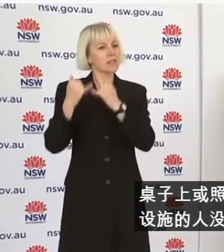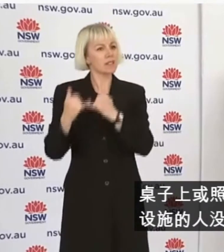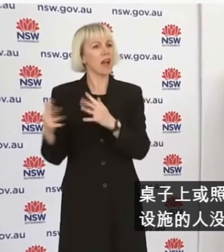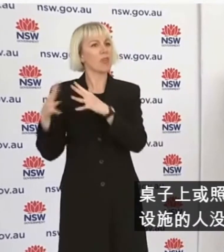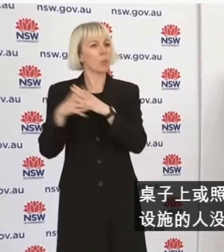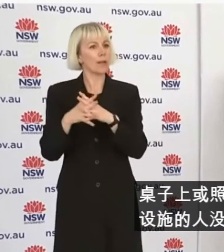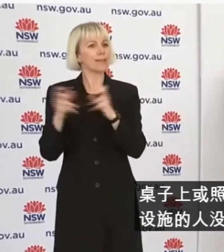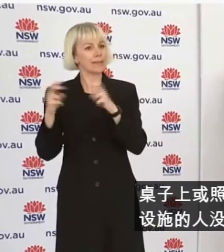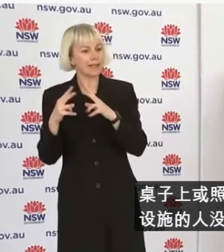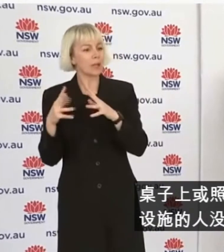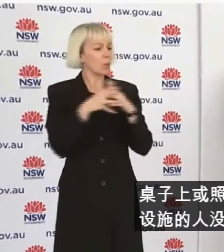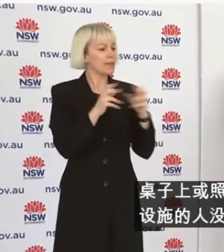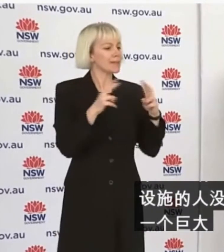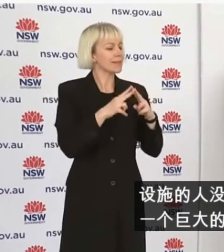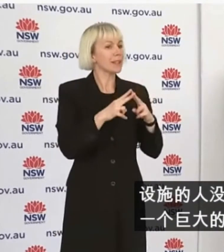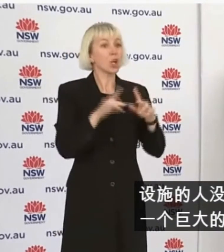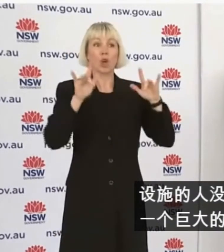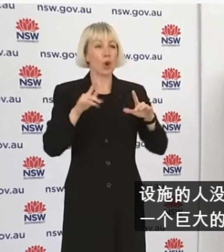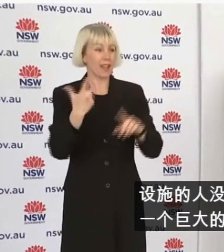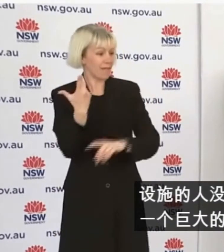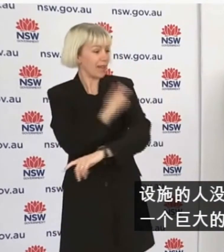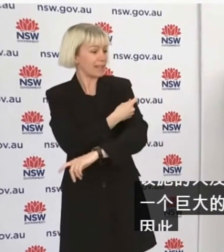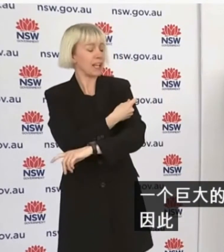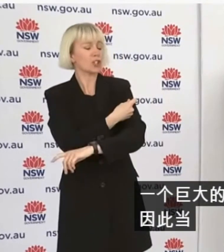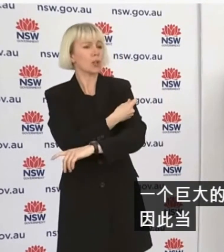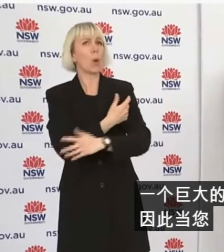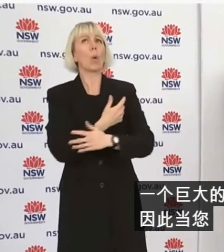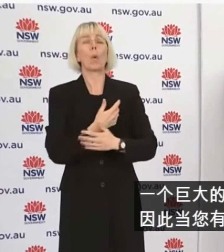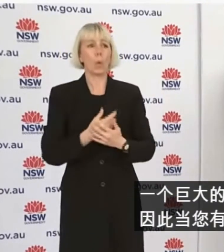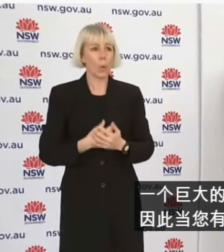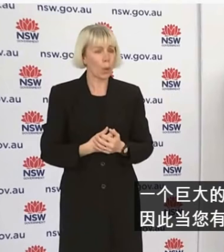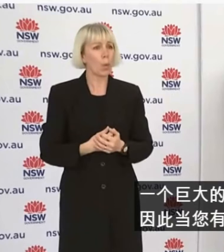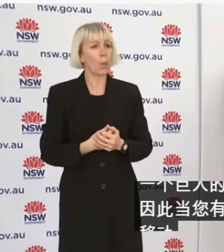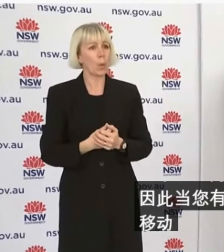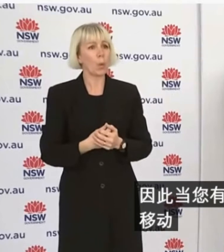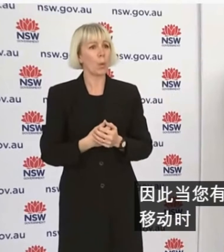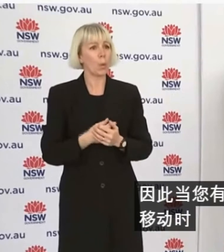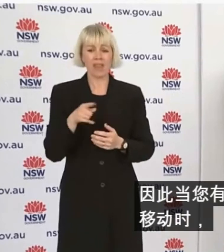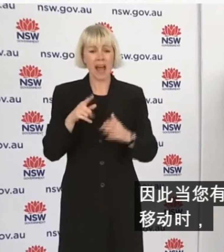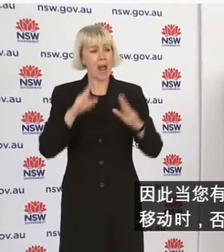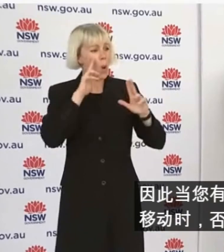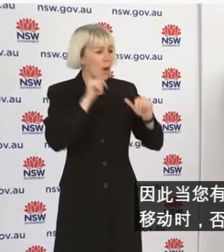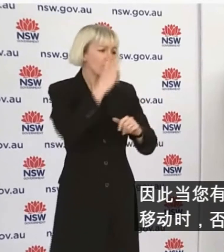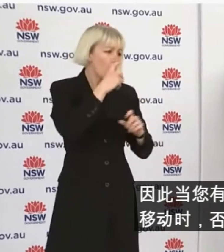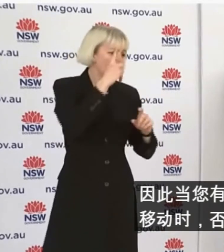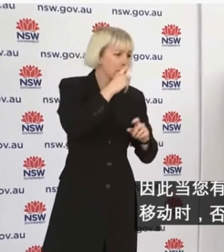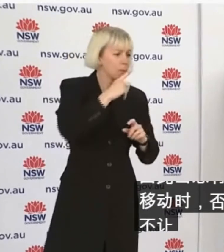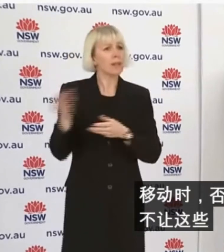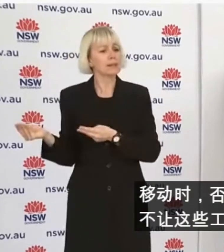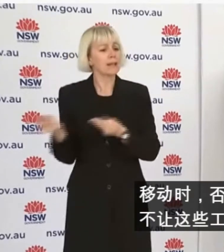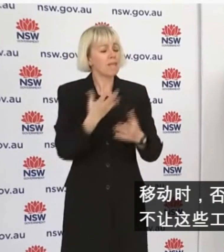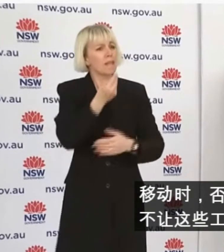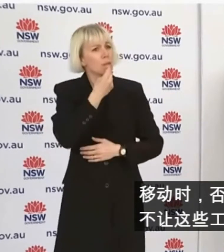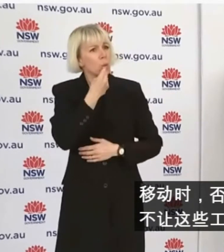facilities, are not vaccinated. And that's a huge risk. So when you have people that have to be mobile, because otherwise, if we didn't let